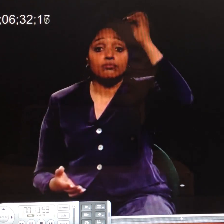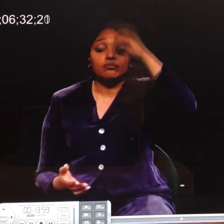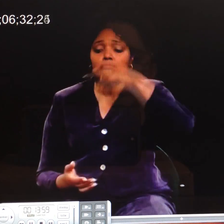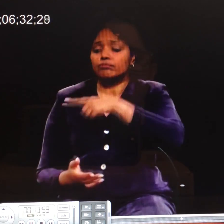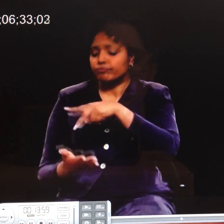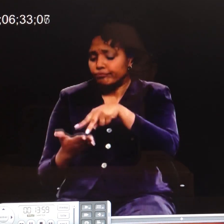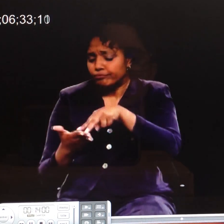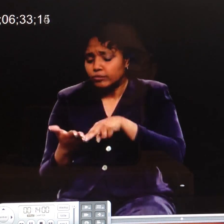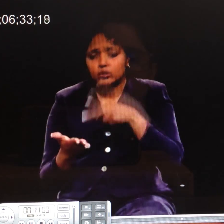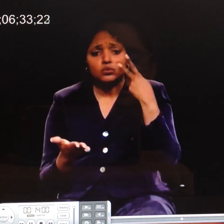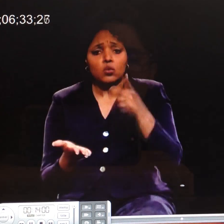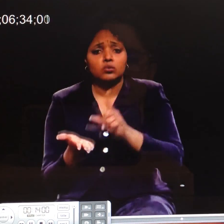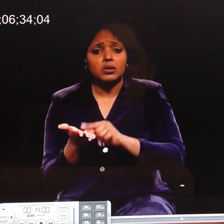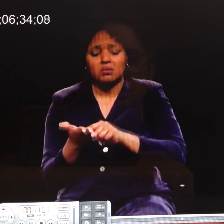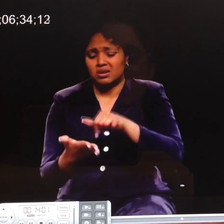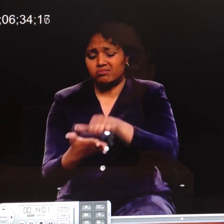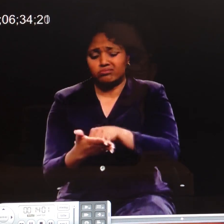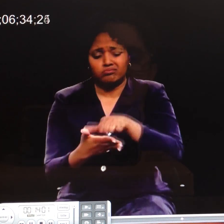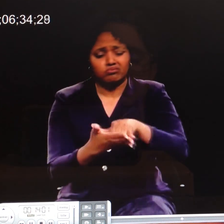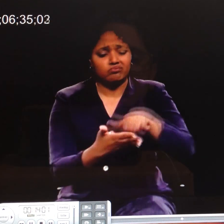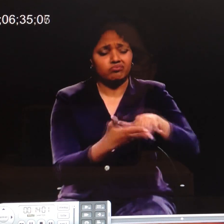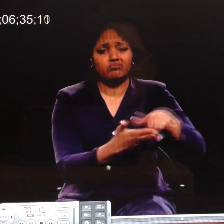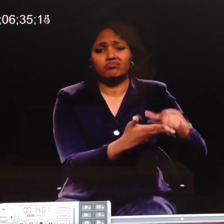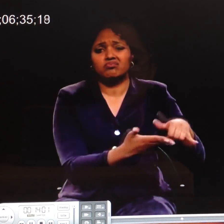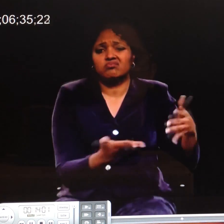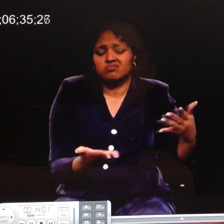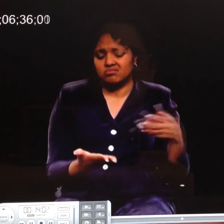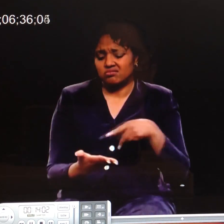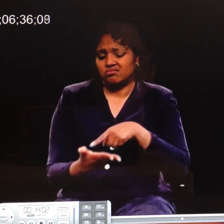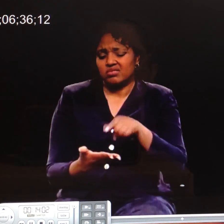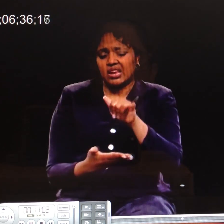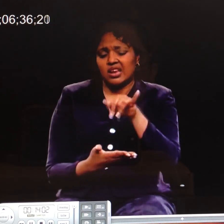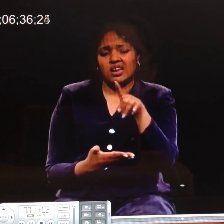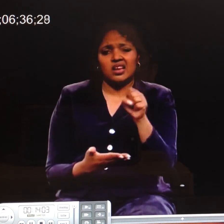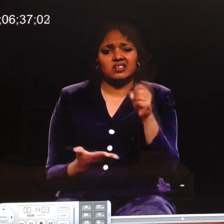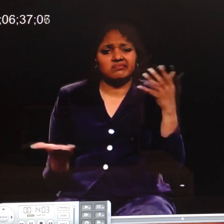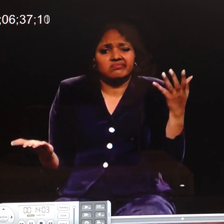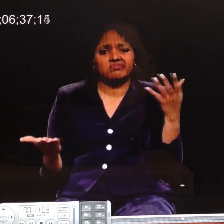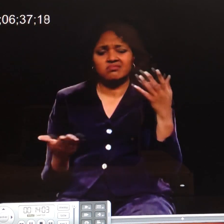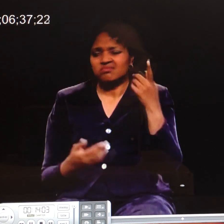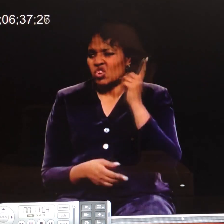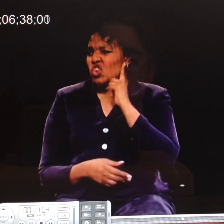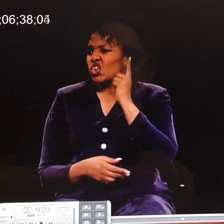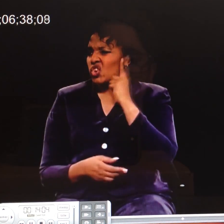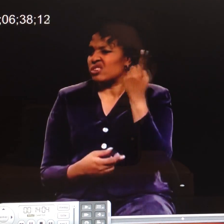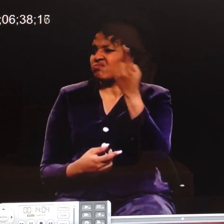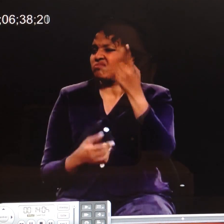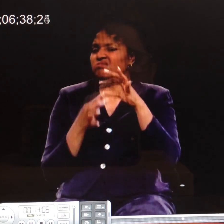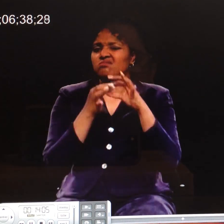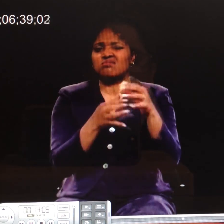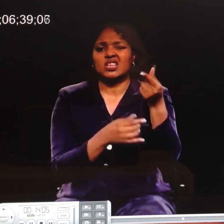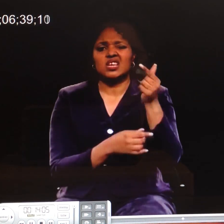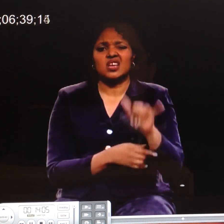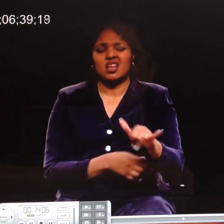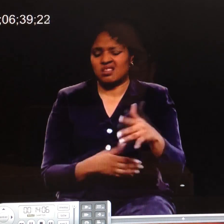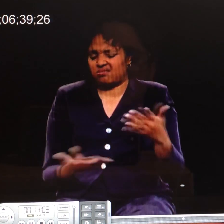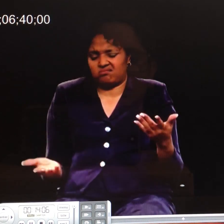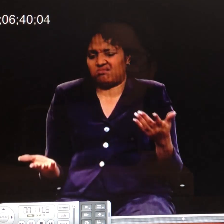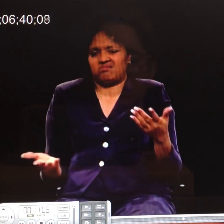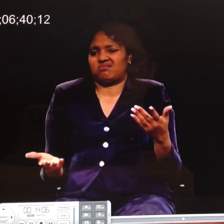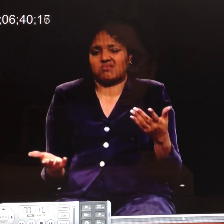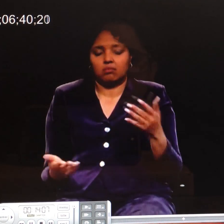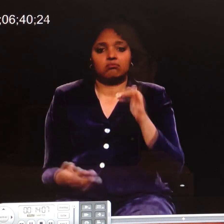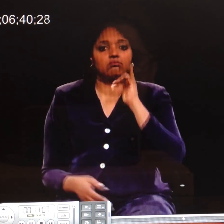deaf members were not able to access that information. The only way possible was through newspapers, and those had very